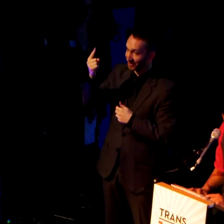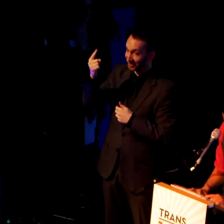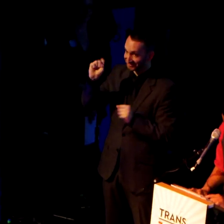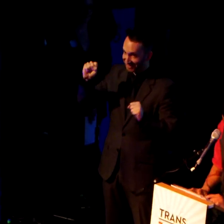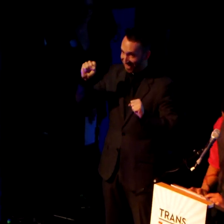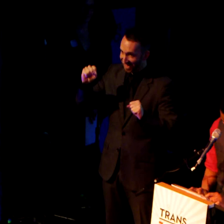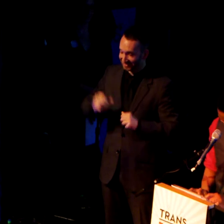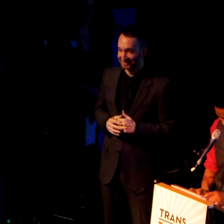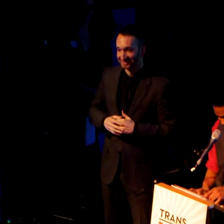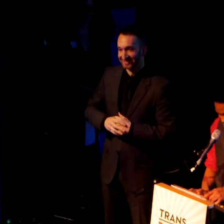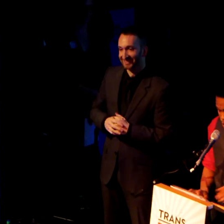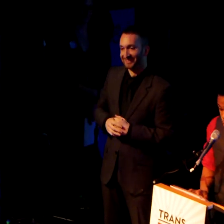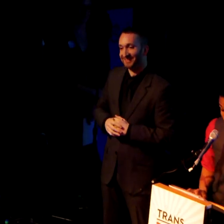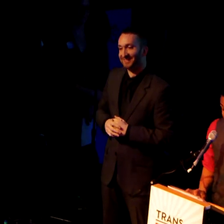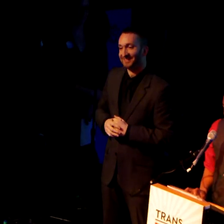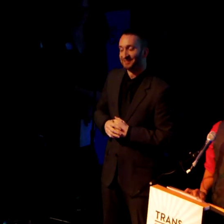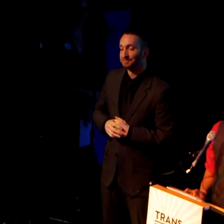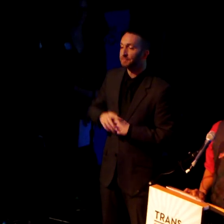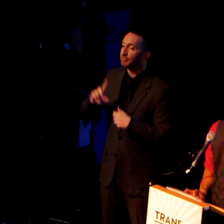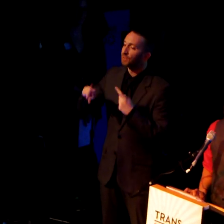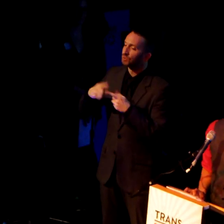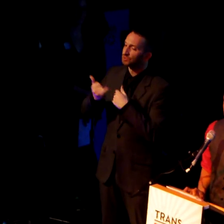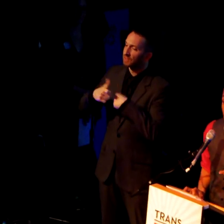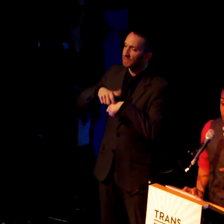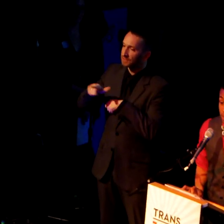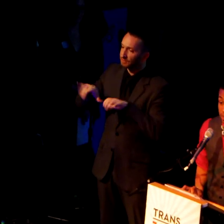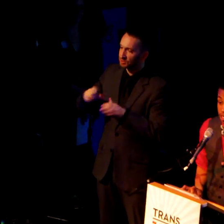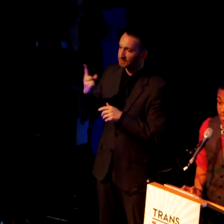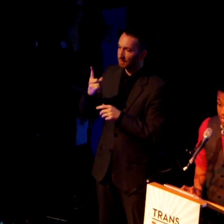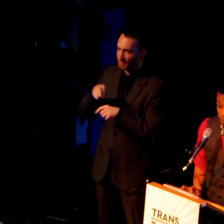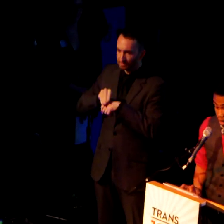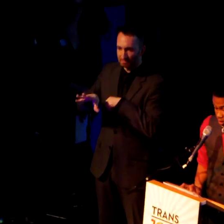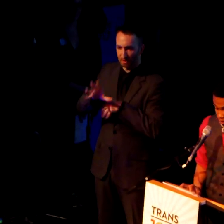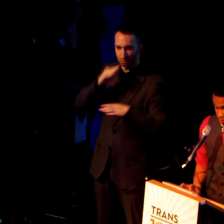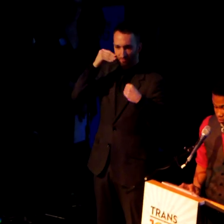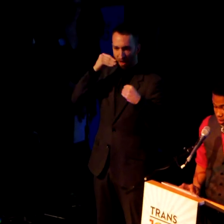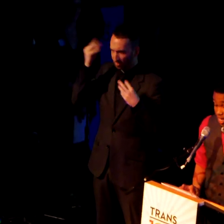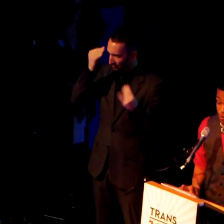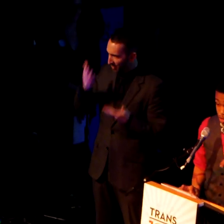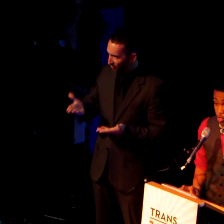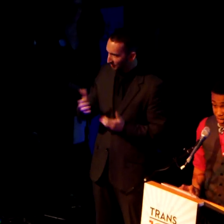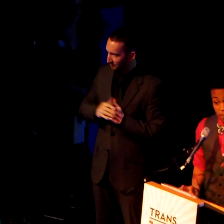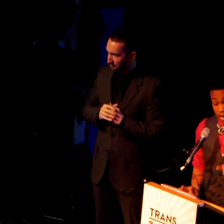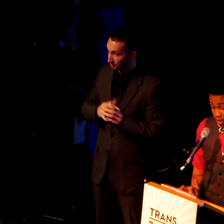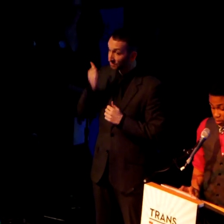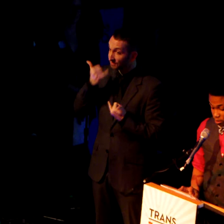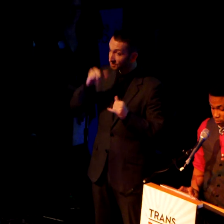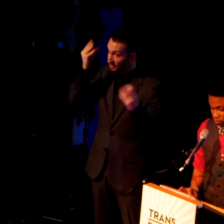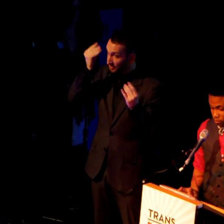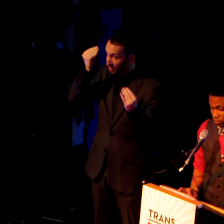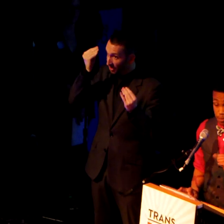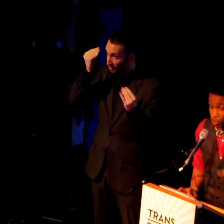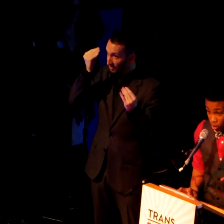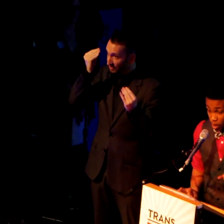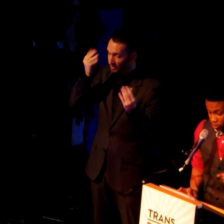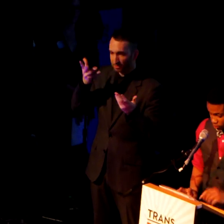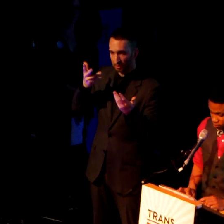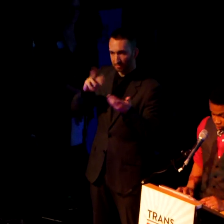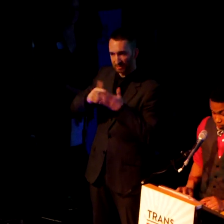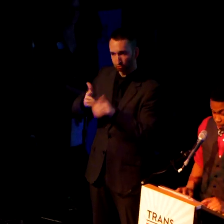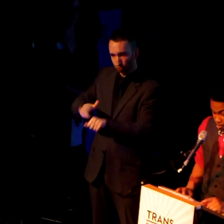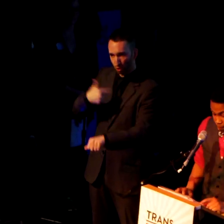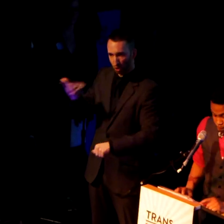1st, yeah. When's the last time you did something that made you smile? Literally, think about it. If you're still thinking about it, it's been